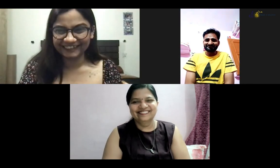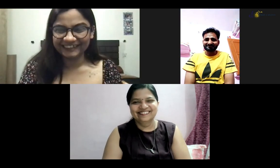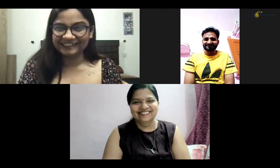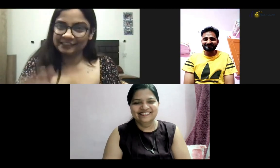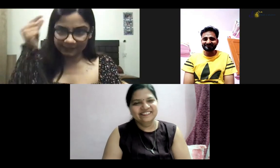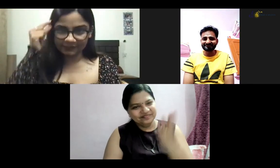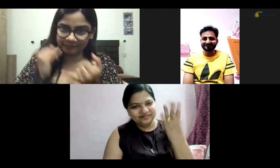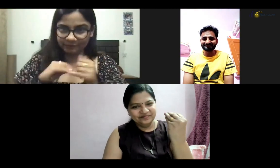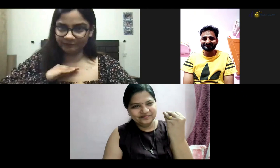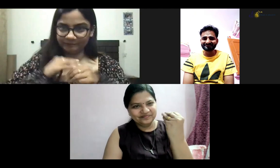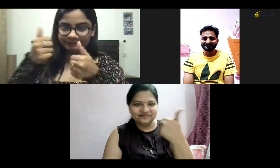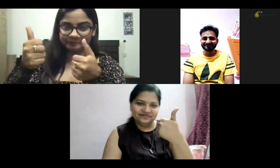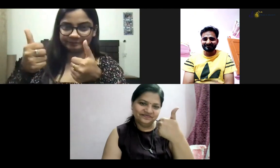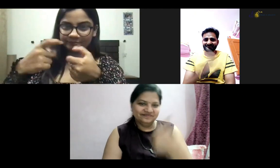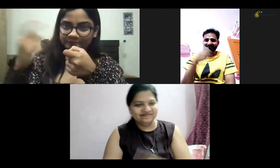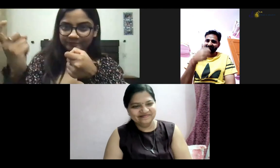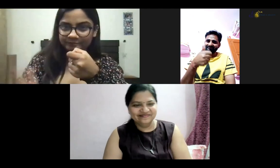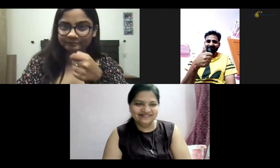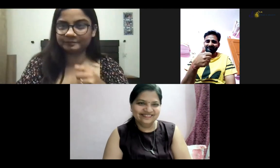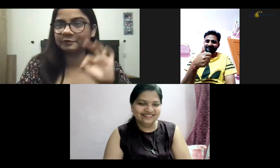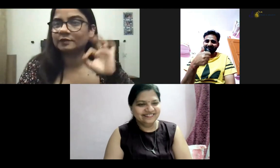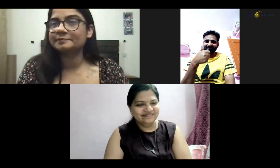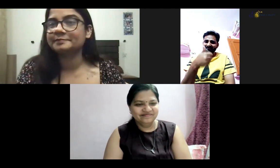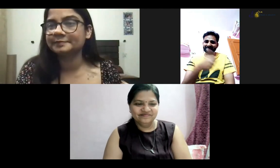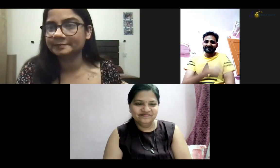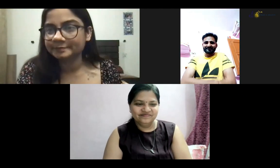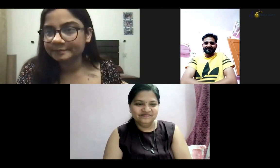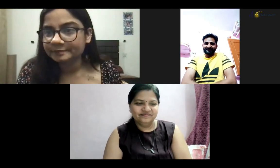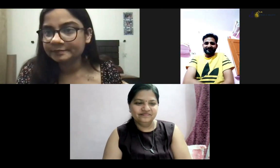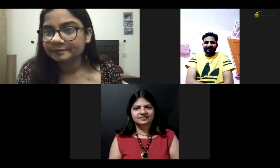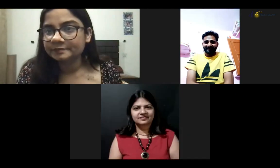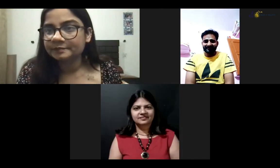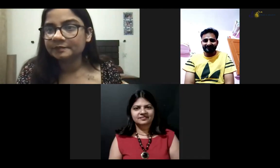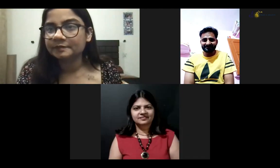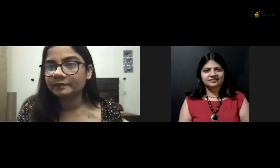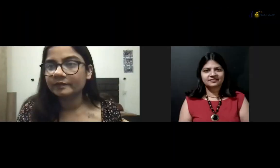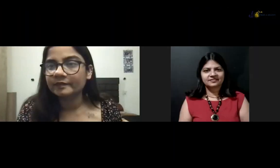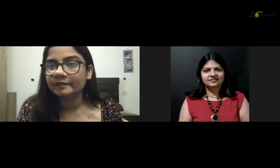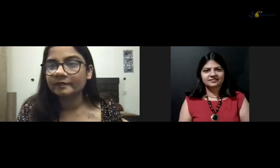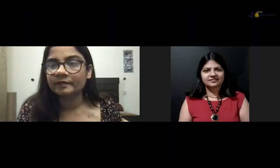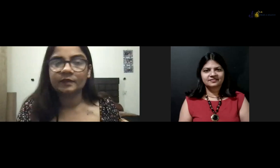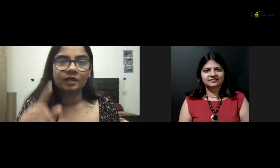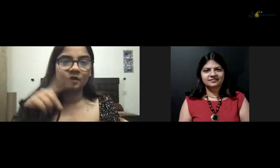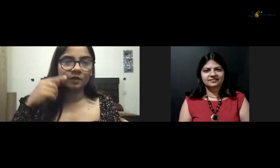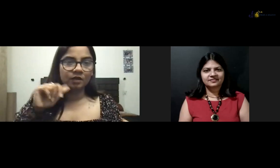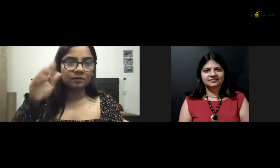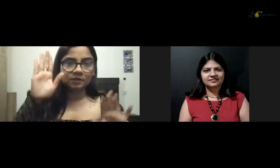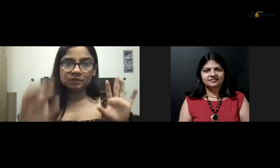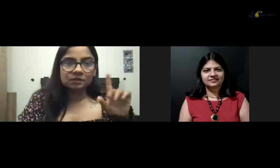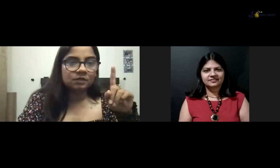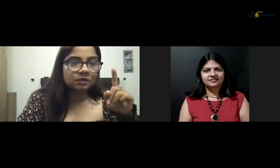answer. Sodamini, very valid point. That's so. Sitaram, it's done. It's done. The question is done. So, can we take